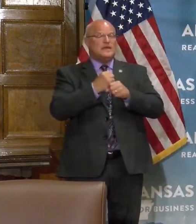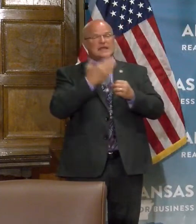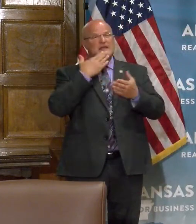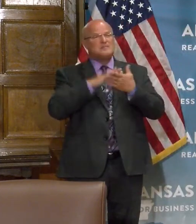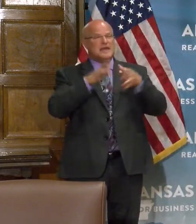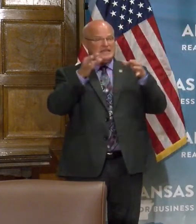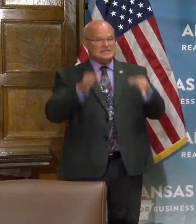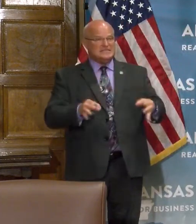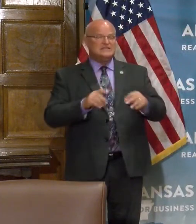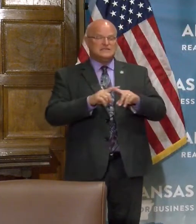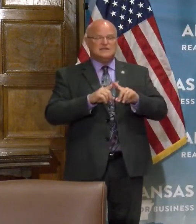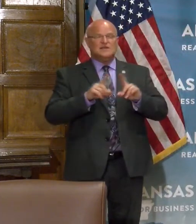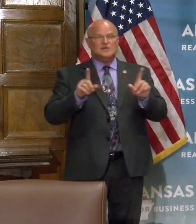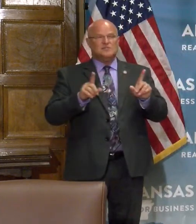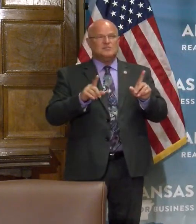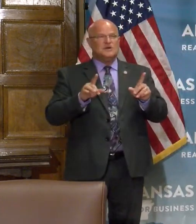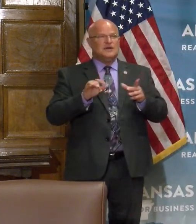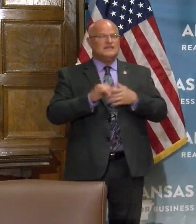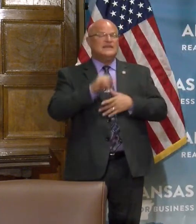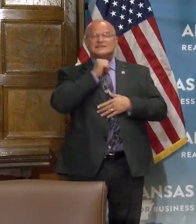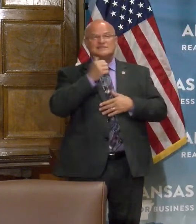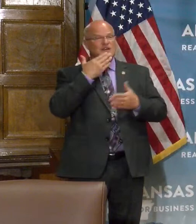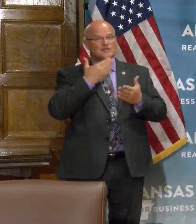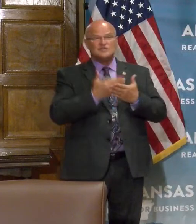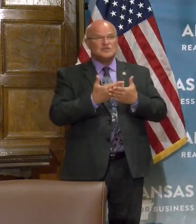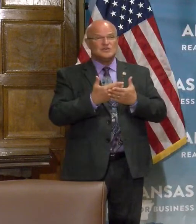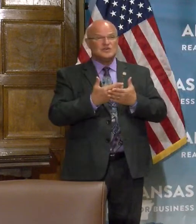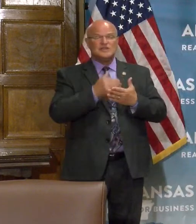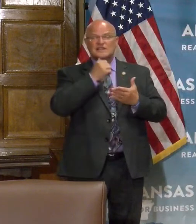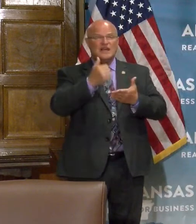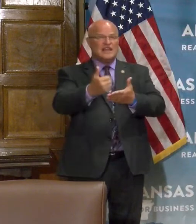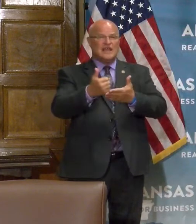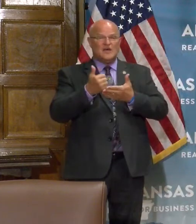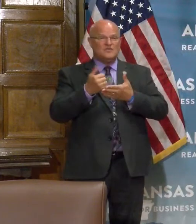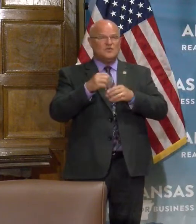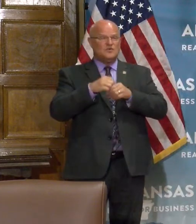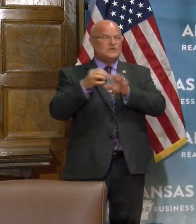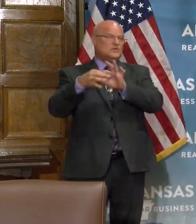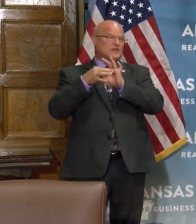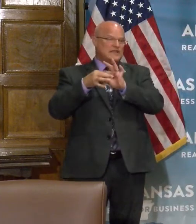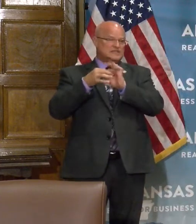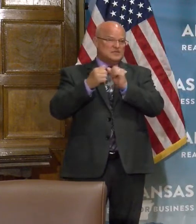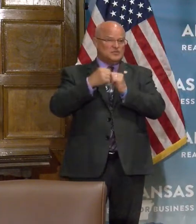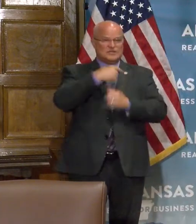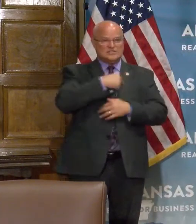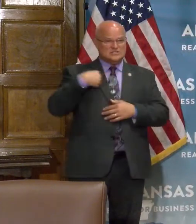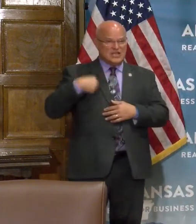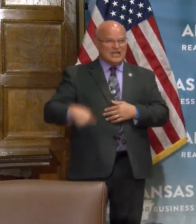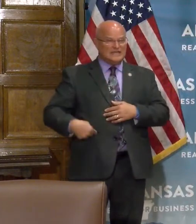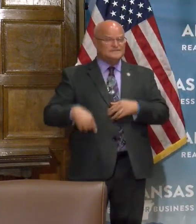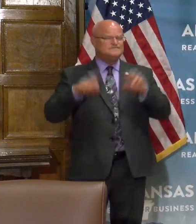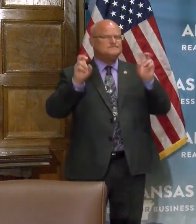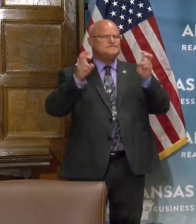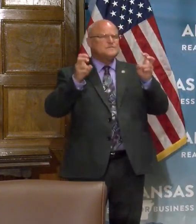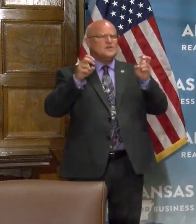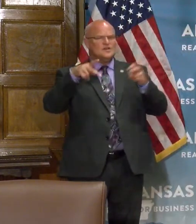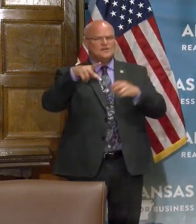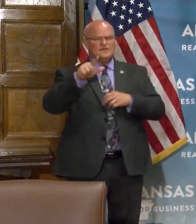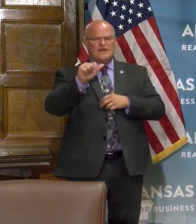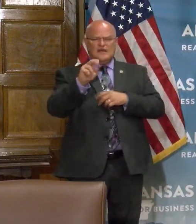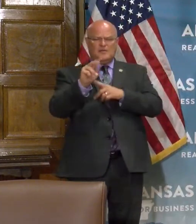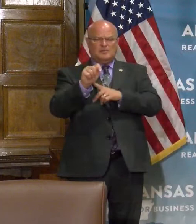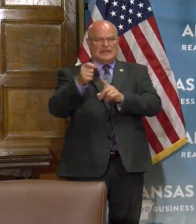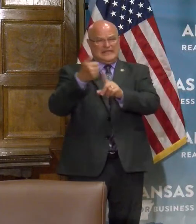bad judgments, but that's not good and not helpful at all in our relationship. In terms of the plant